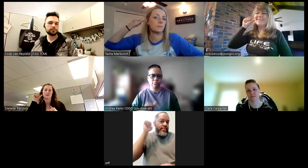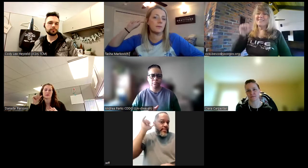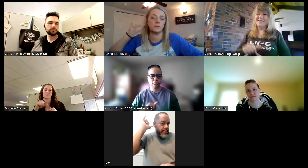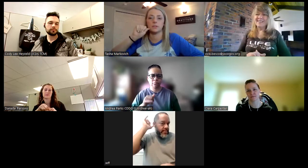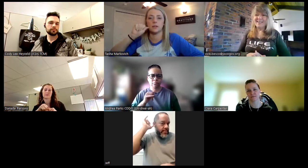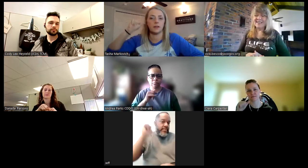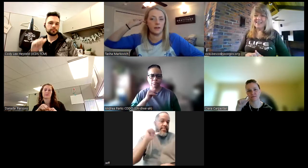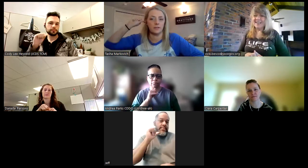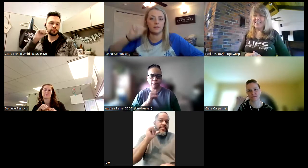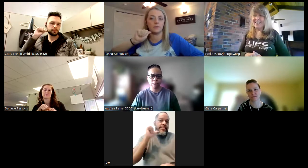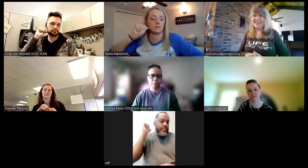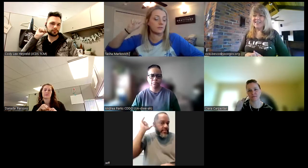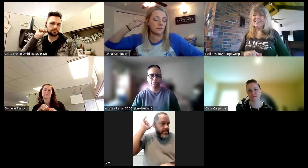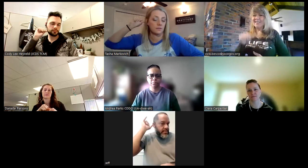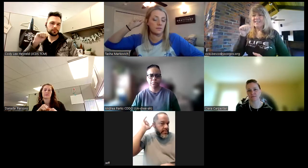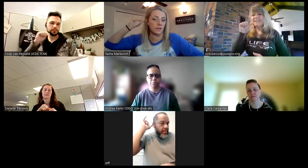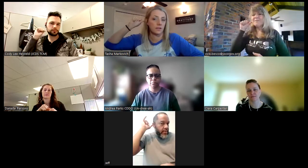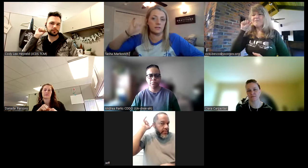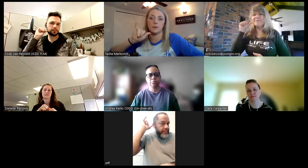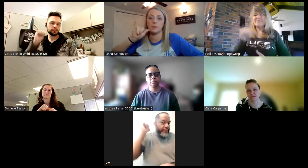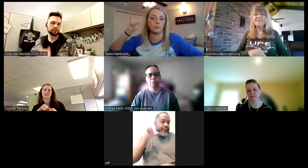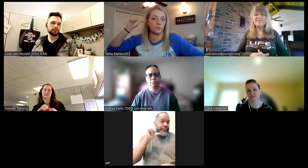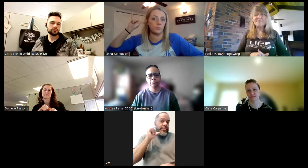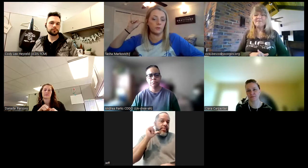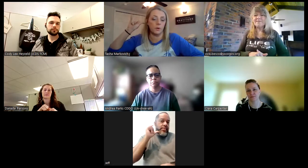Sometimes you'll see it. Yeah. Like this. Some people do it with a Y.